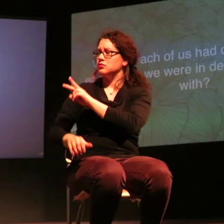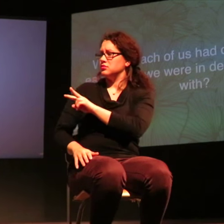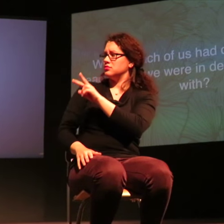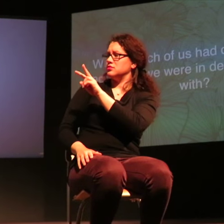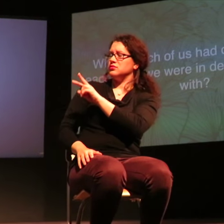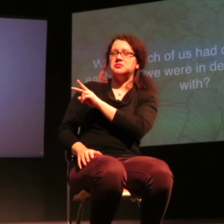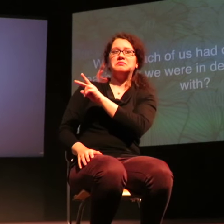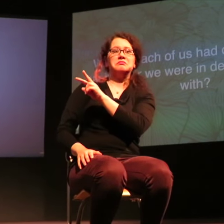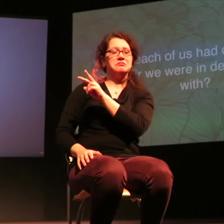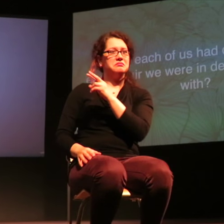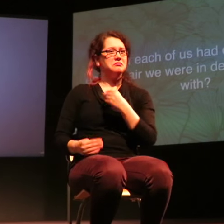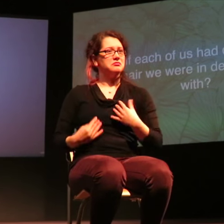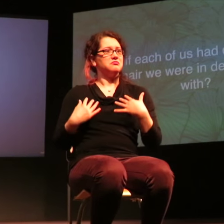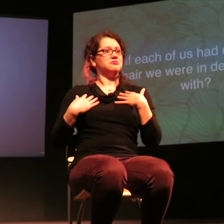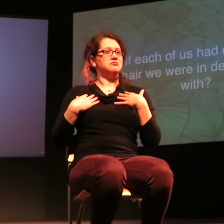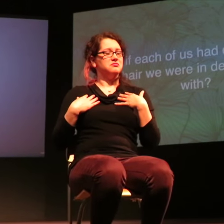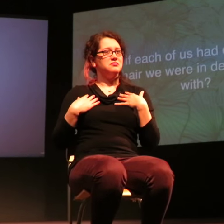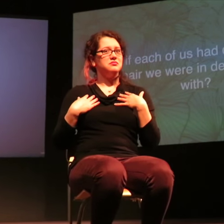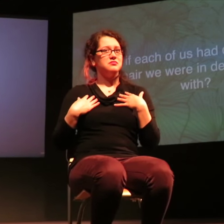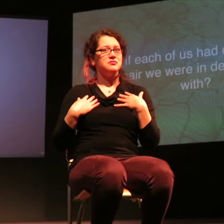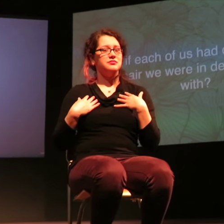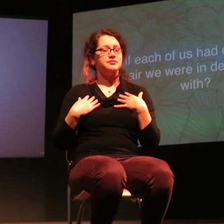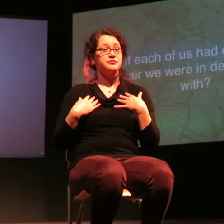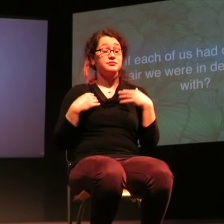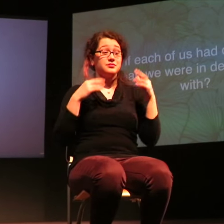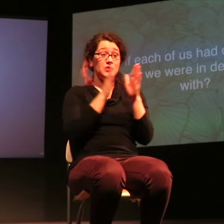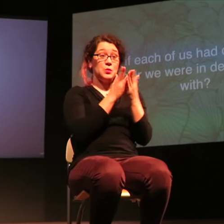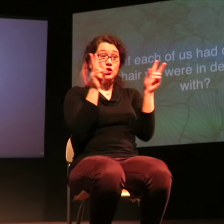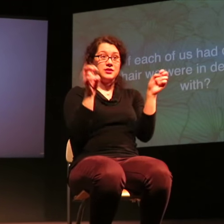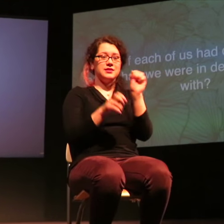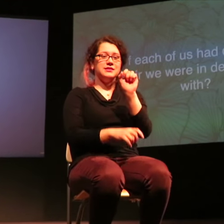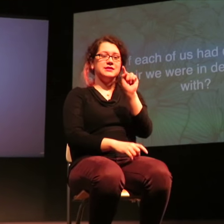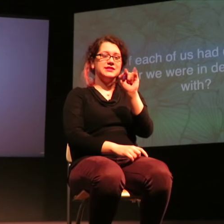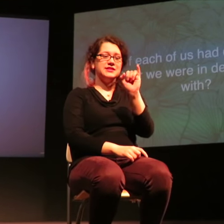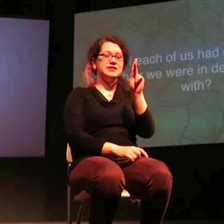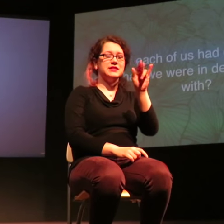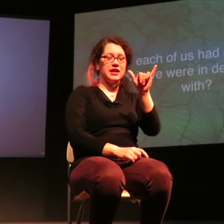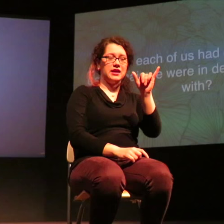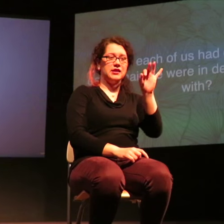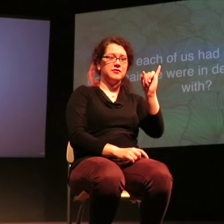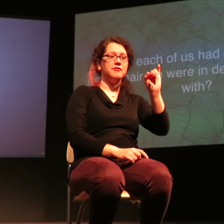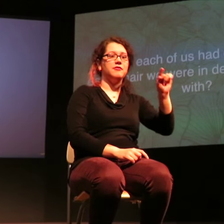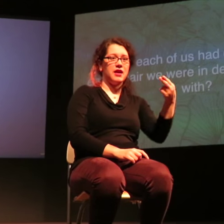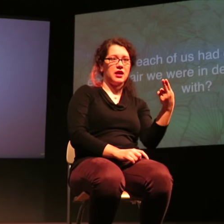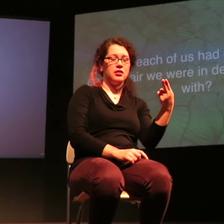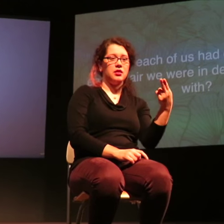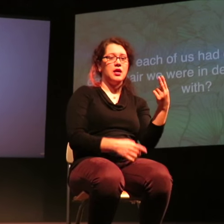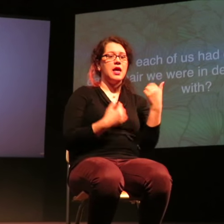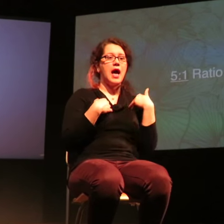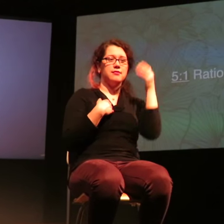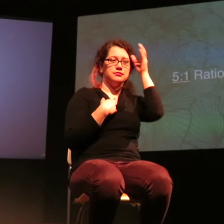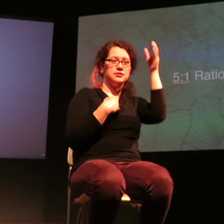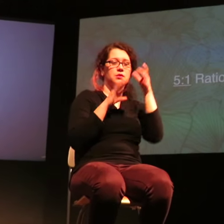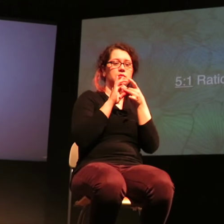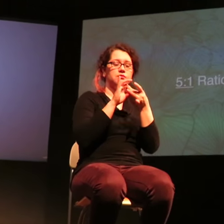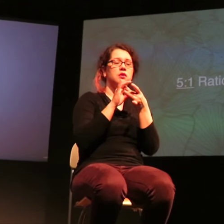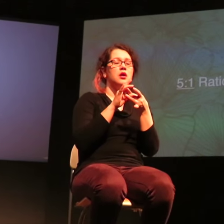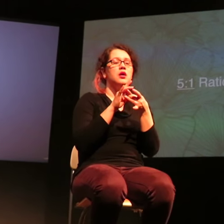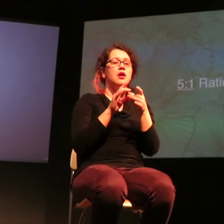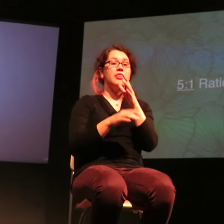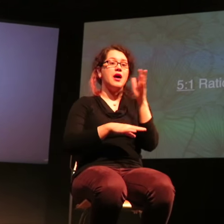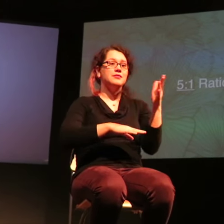spectrum. There's this concept in sticky faith, and we have talked about this here, and it's called the 5-to-1 ratio. And